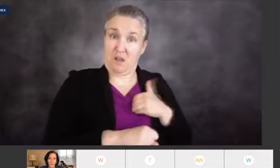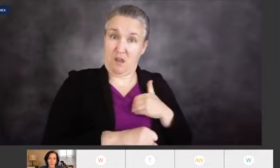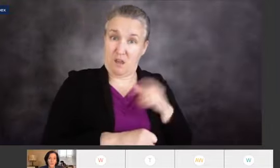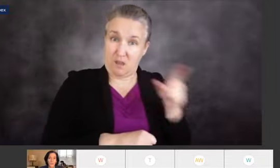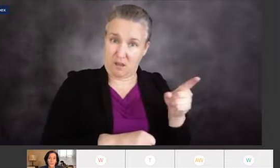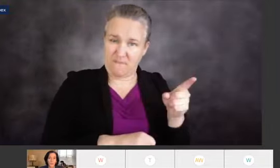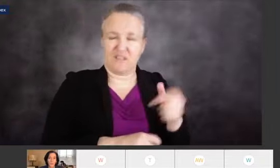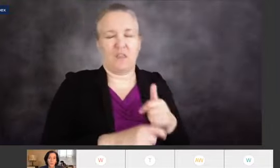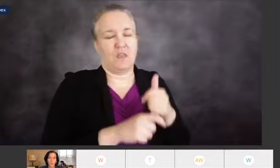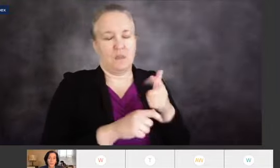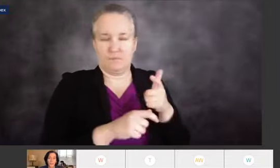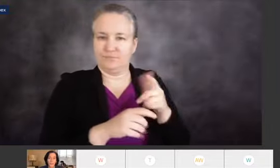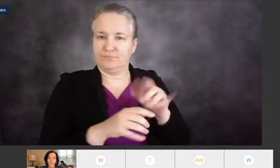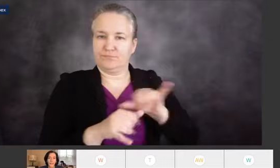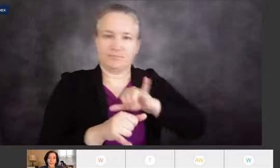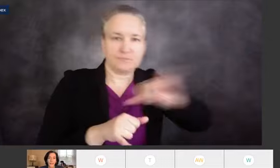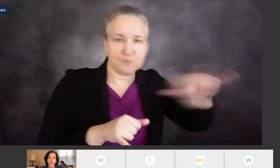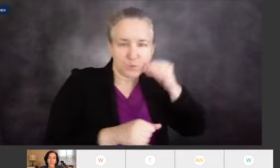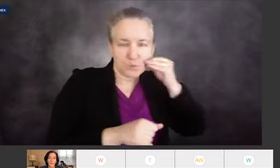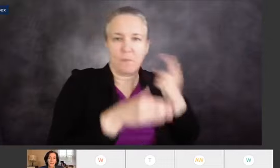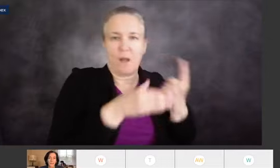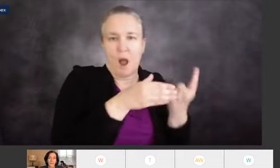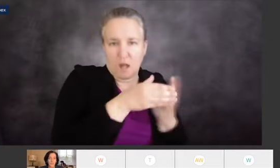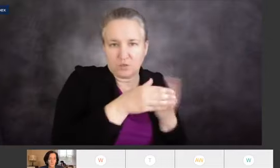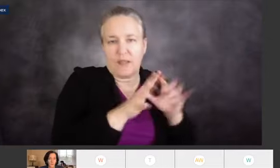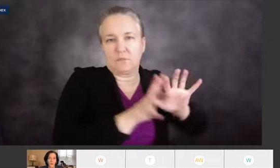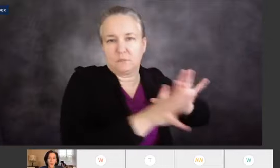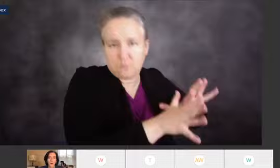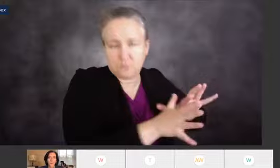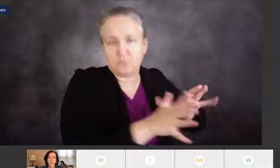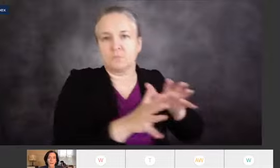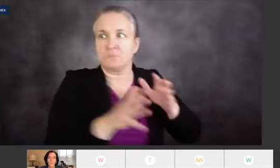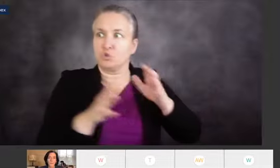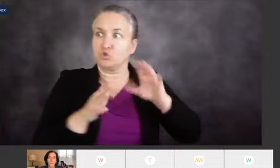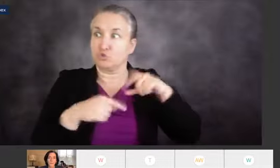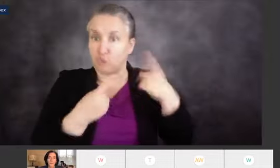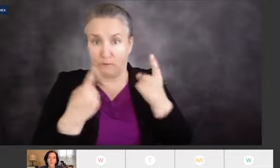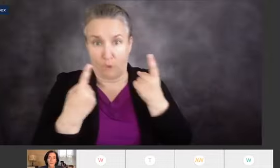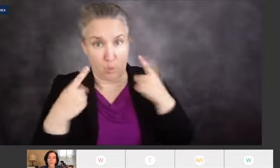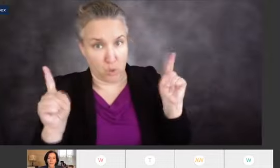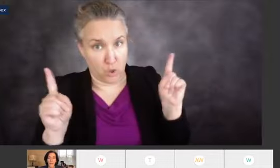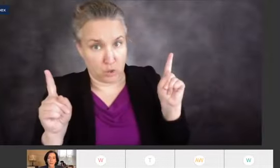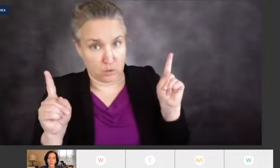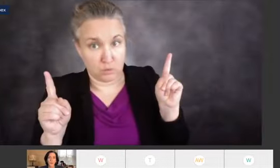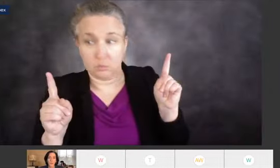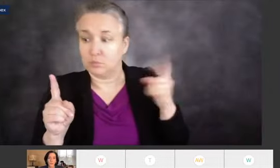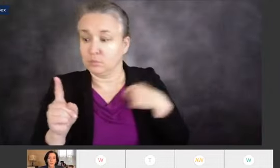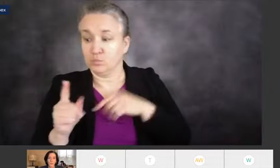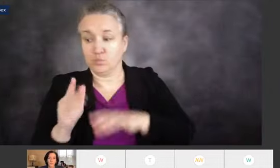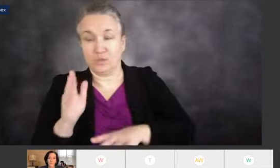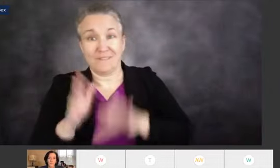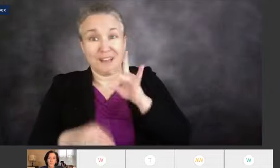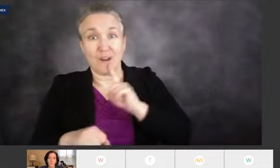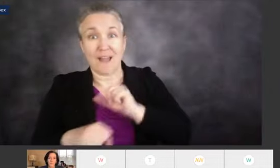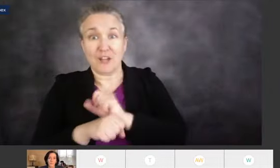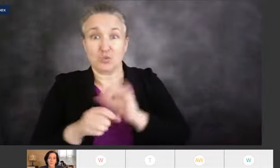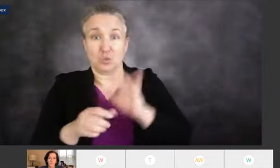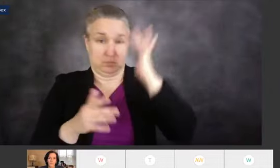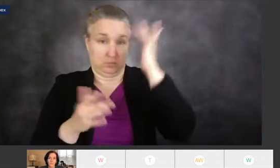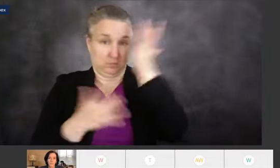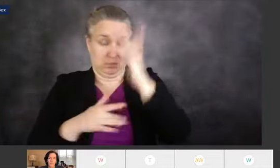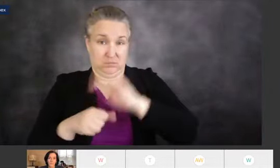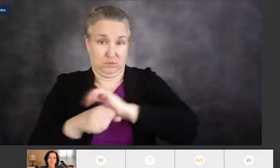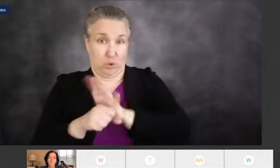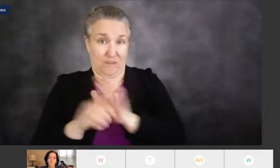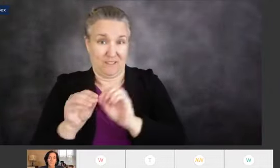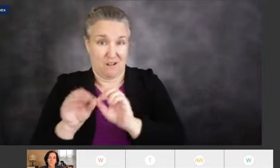mitigation measures do seem to be working. And at least so far, we've not been able to document any actual transmission.